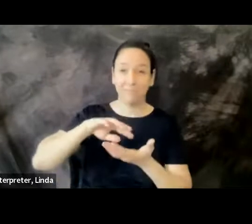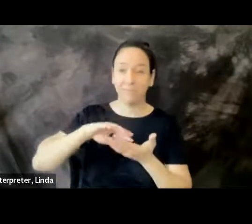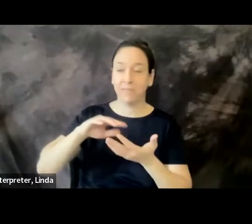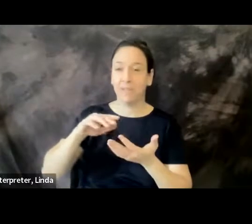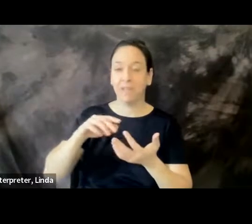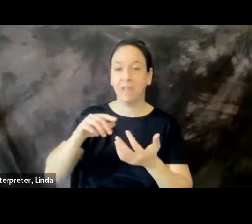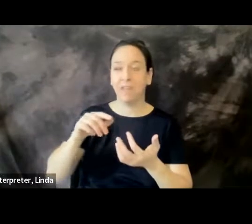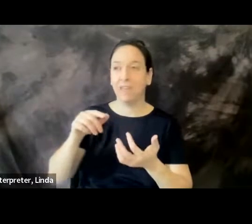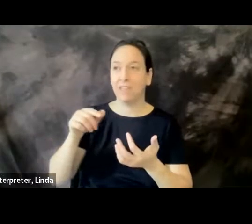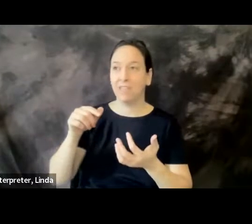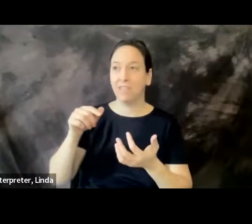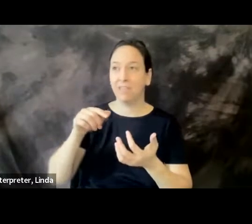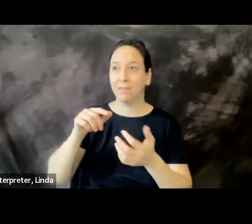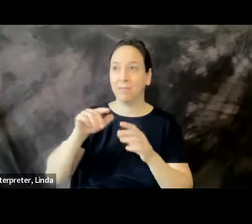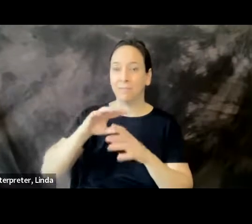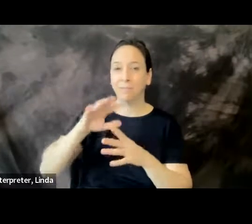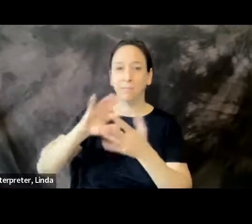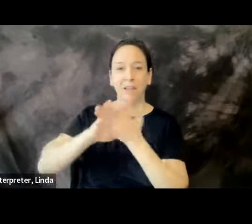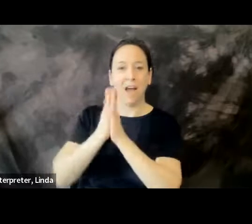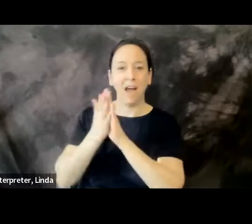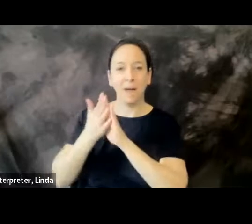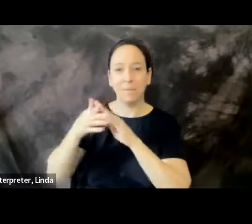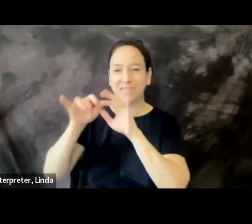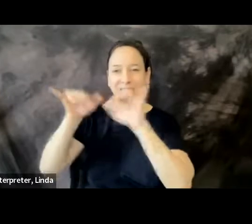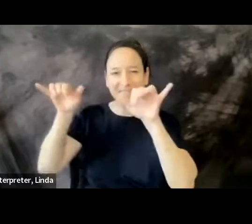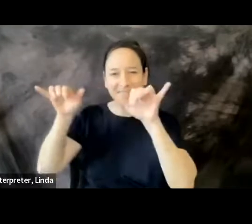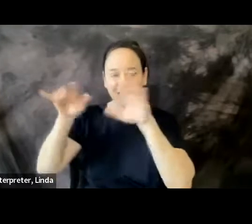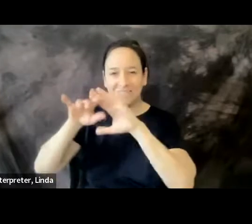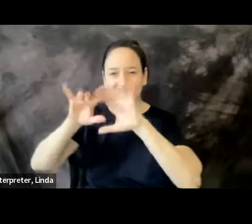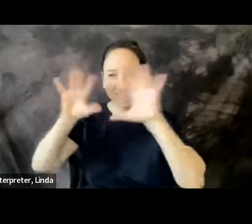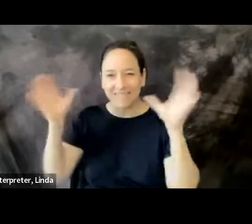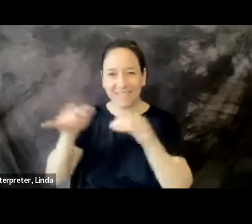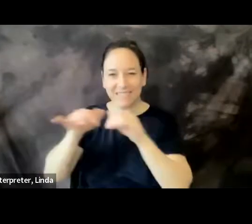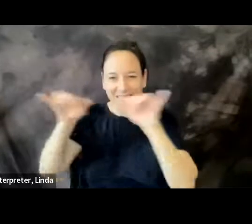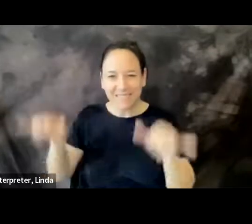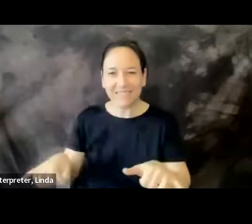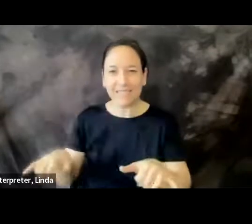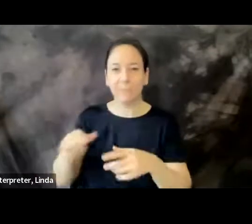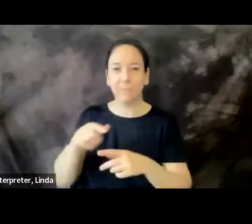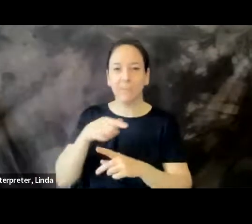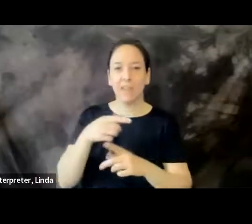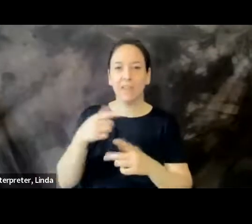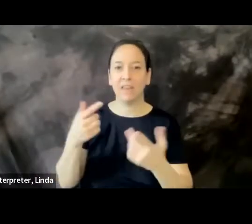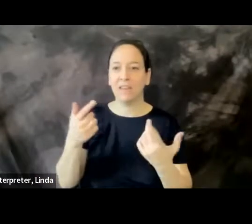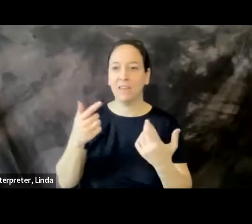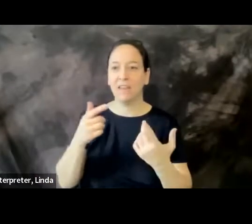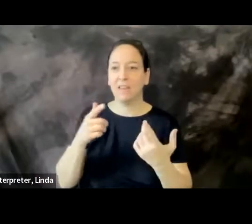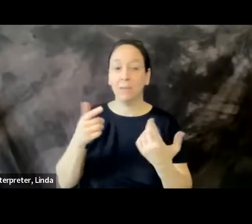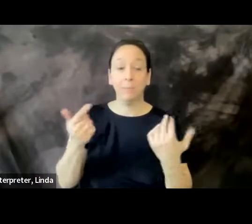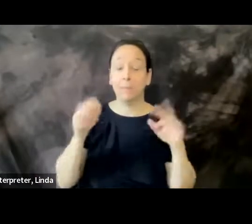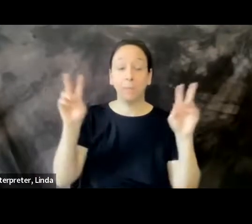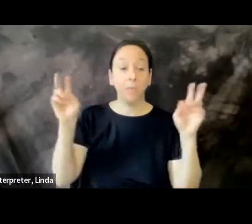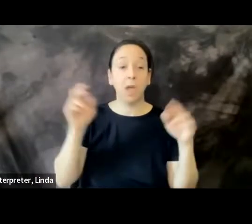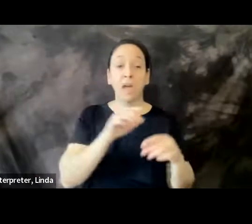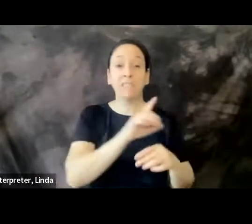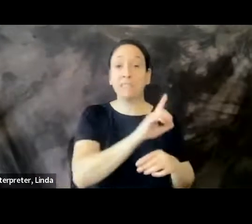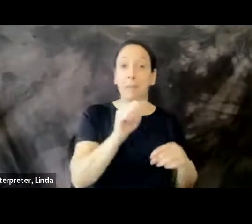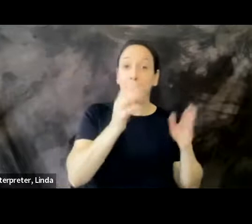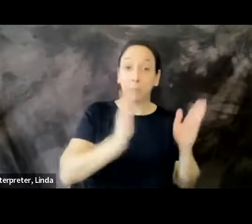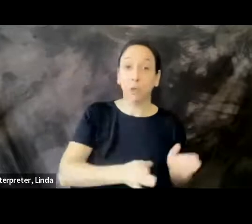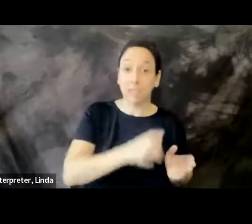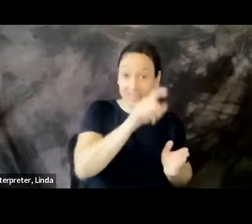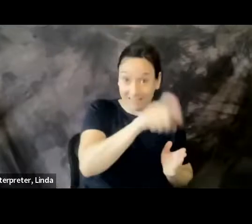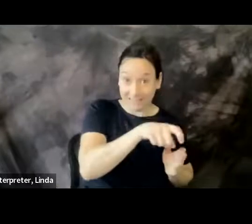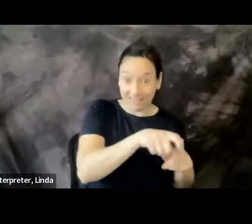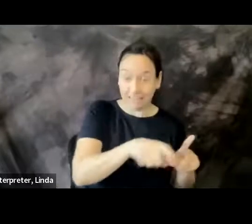against and measures against the notion of what a disabled person needs versus how they